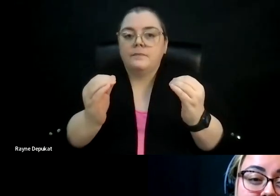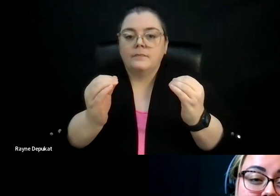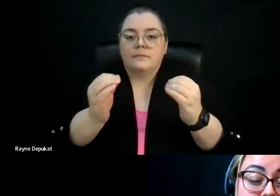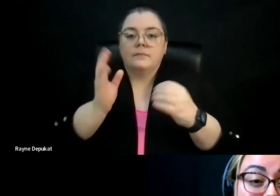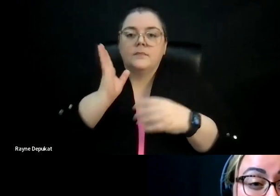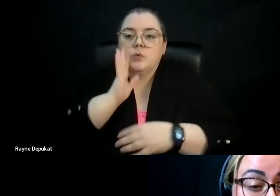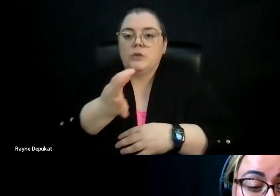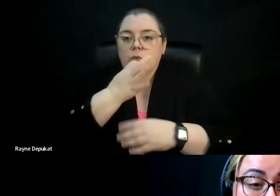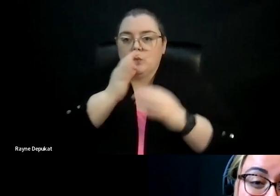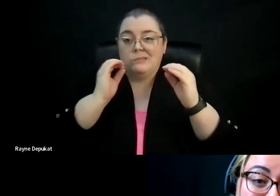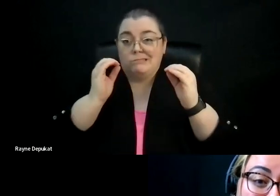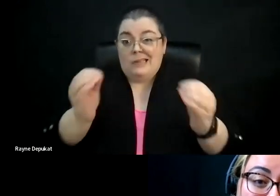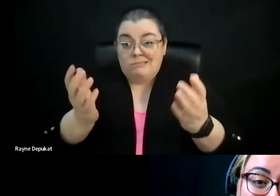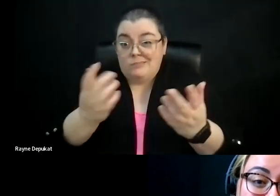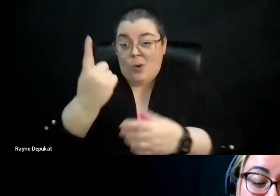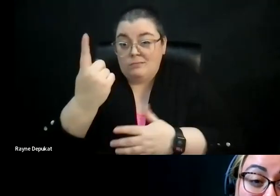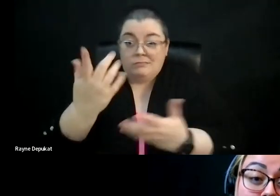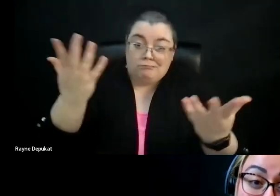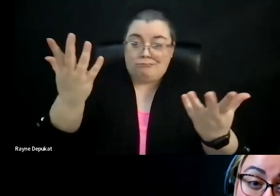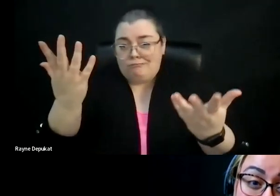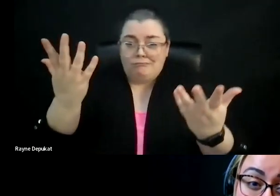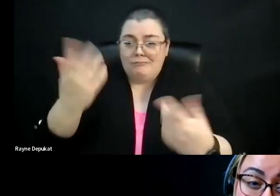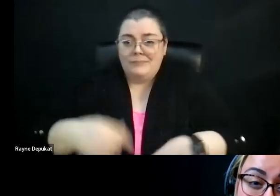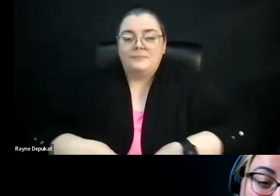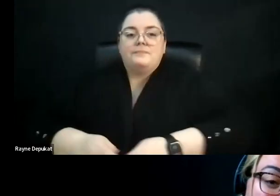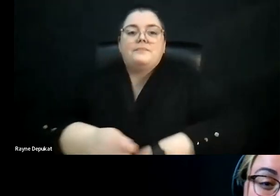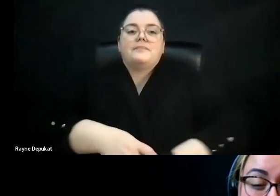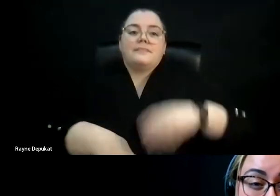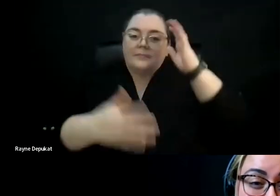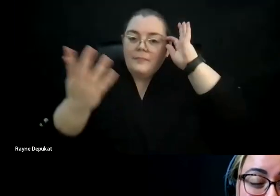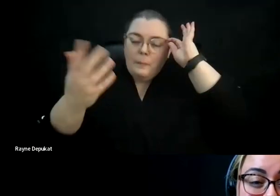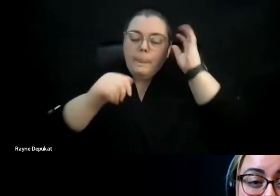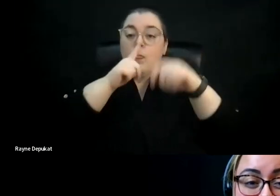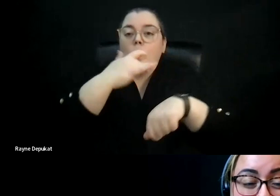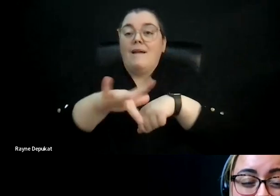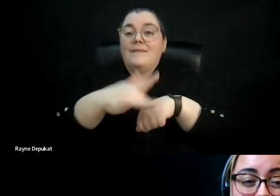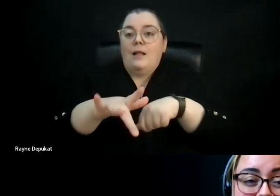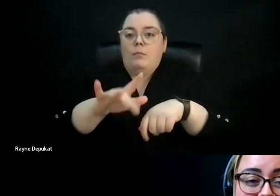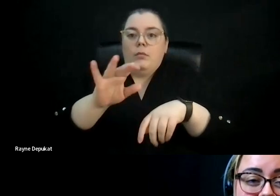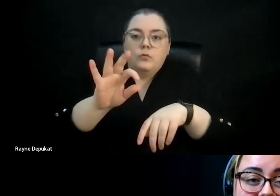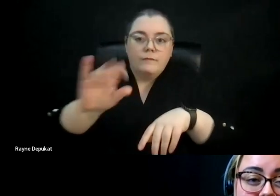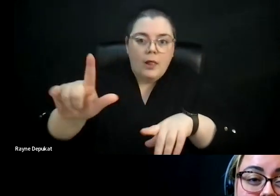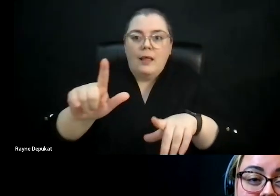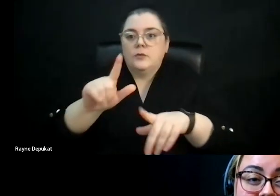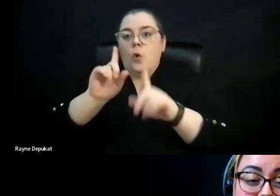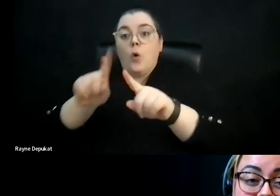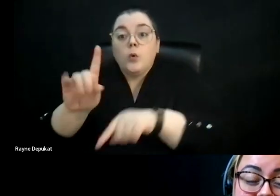for them. There's almost none. It's terrible. There's almost going to be none. There is one actively working. So the availability